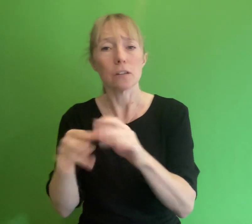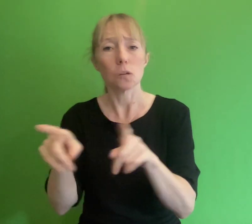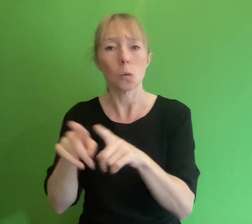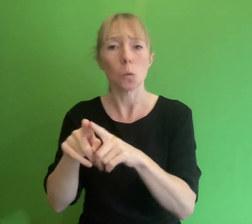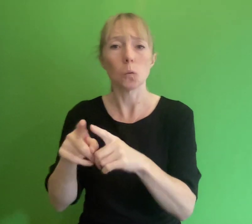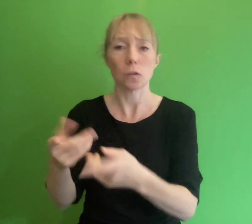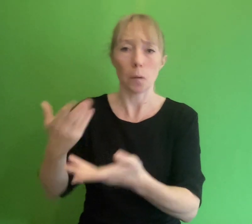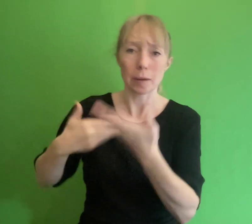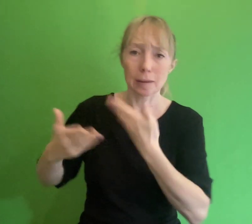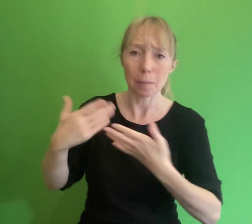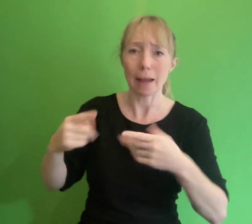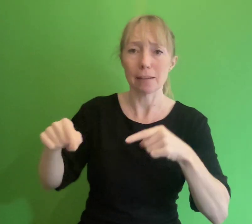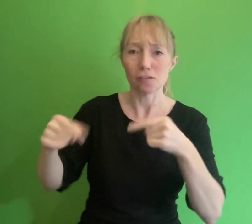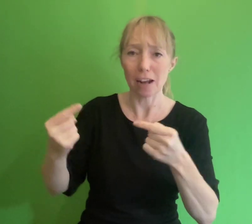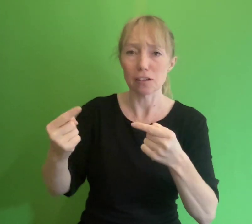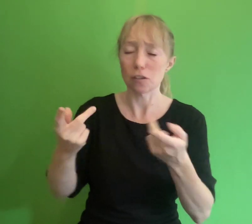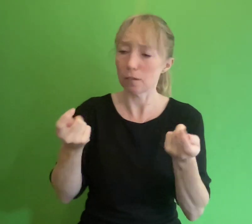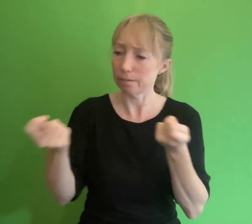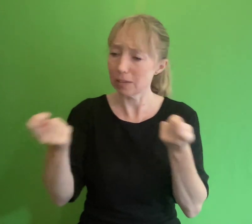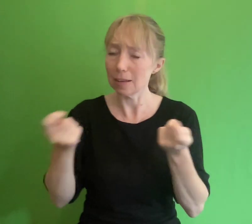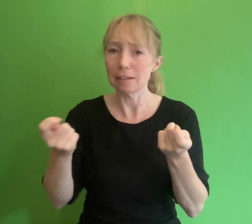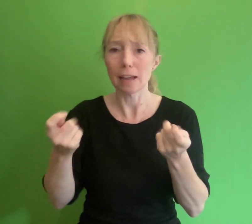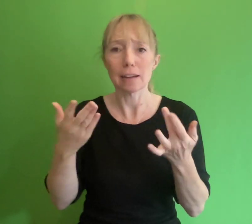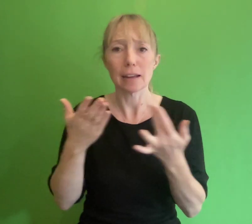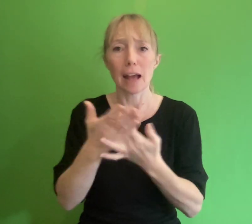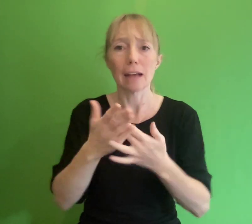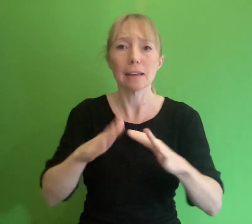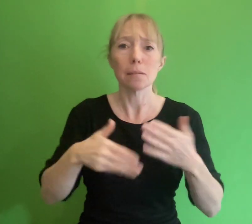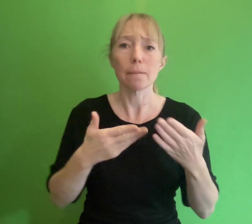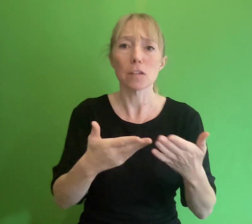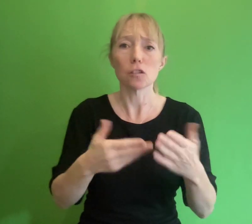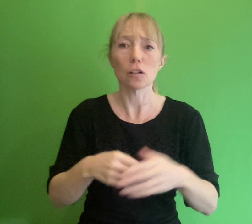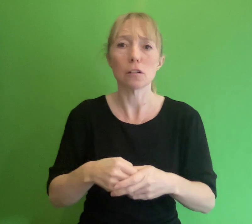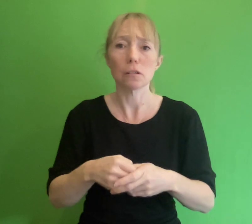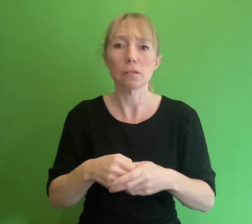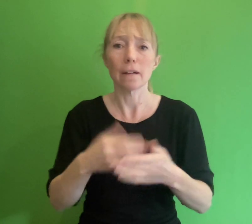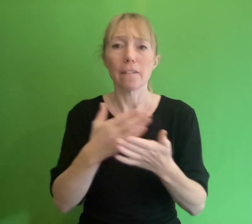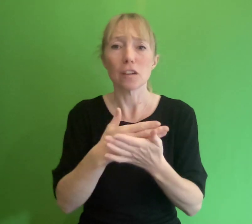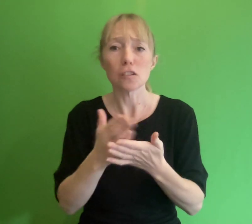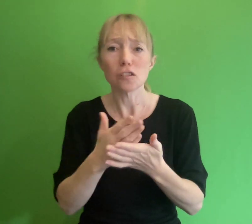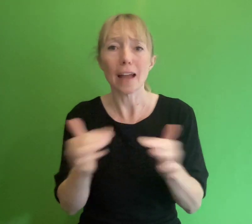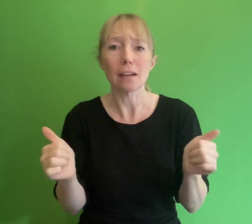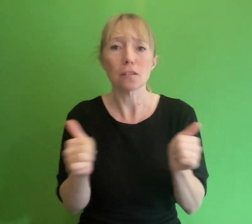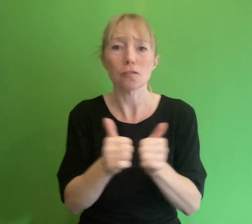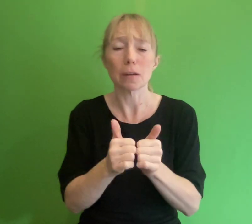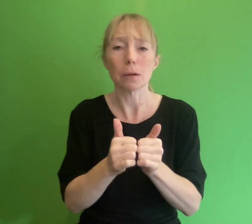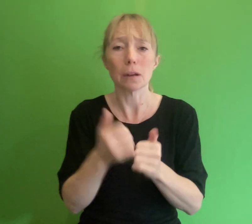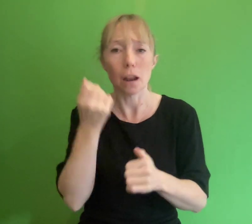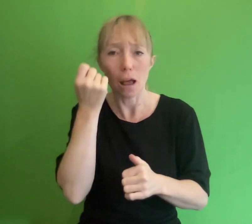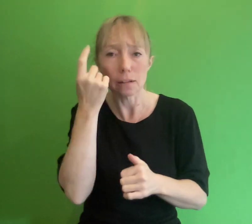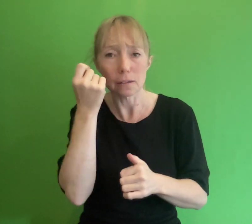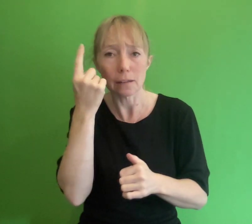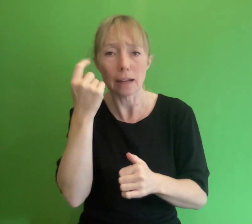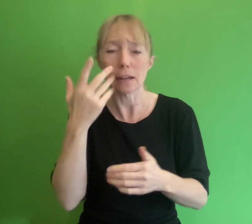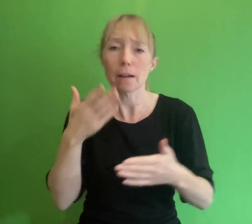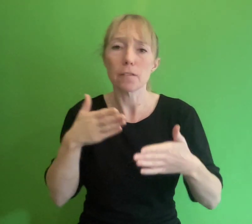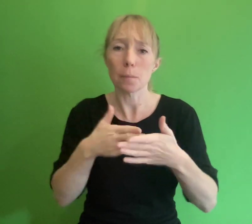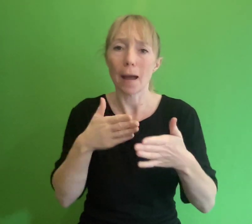challenges of facilitating access provision. There was a shared agreement and understanding of the barriers from both